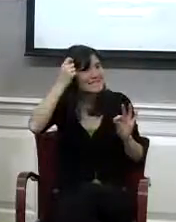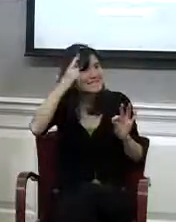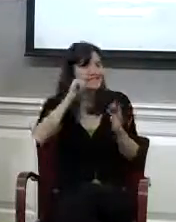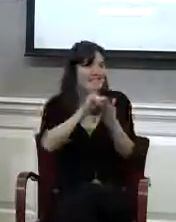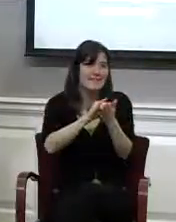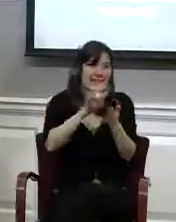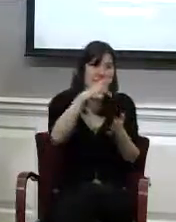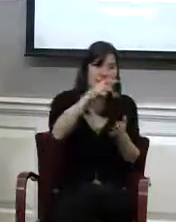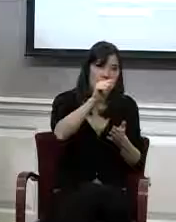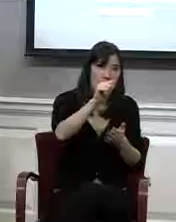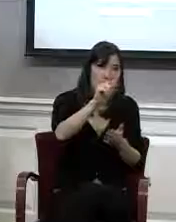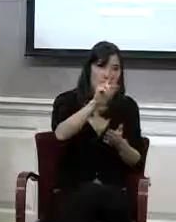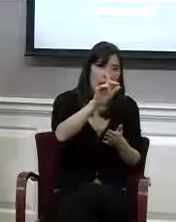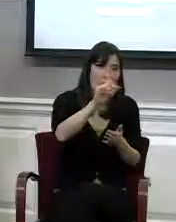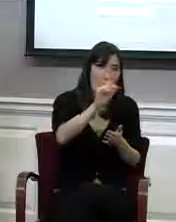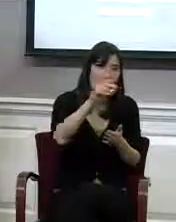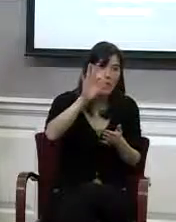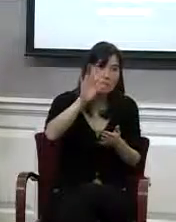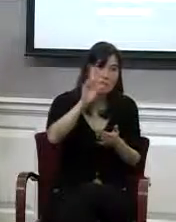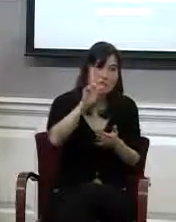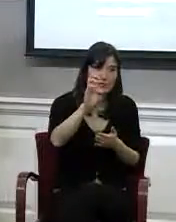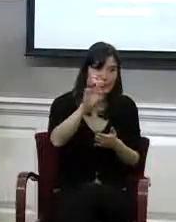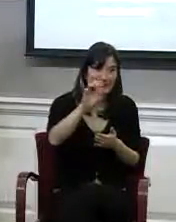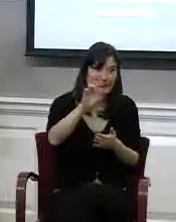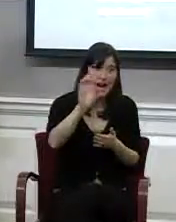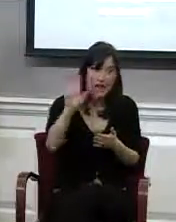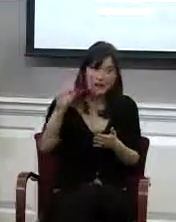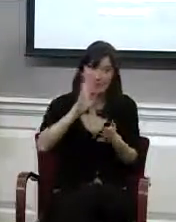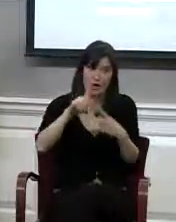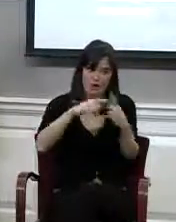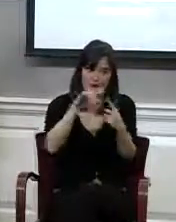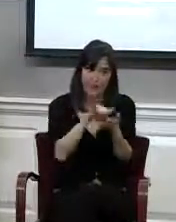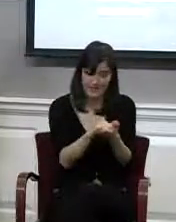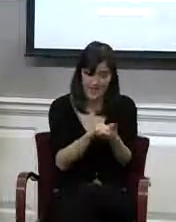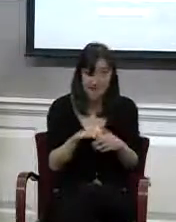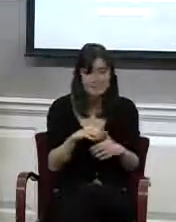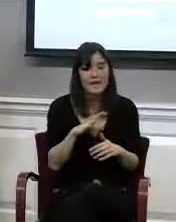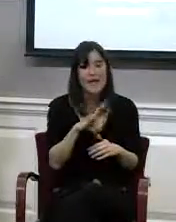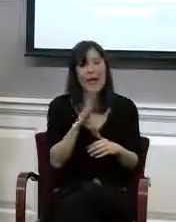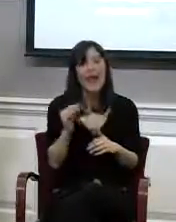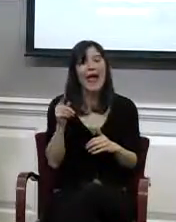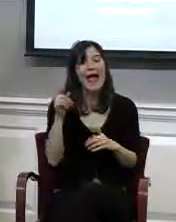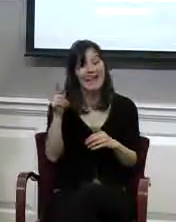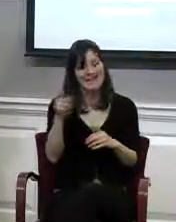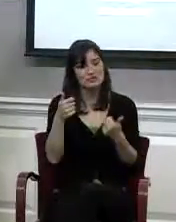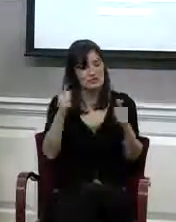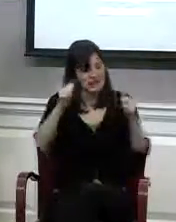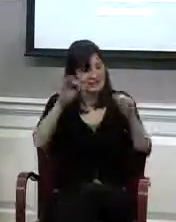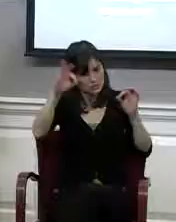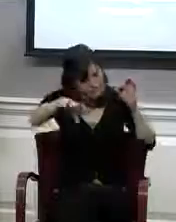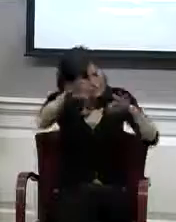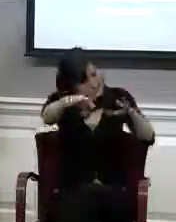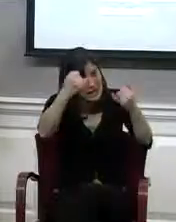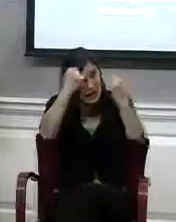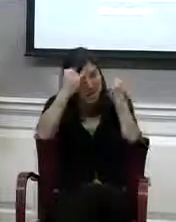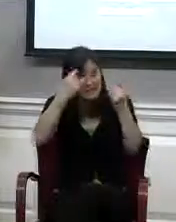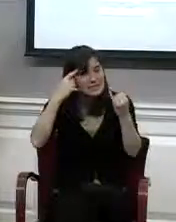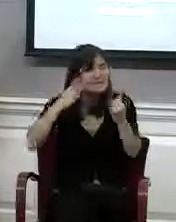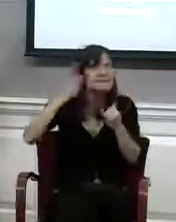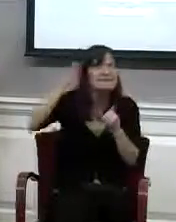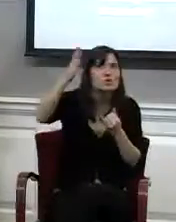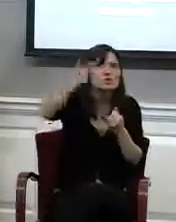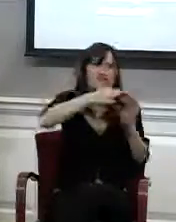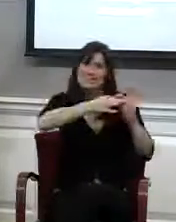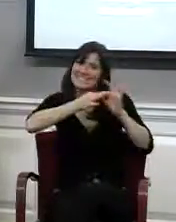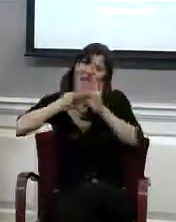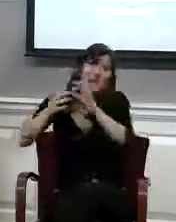understanding larger realities and sowing the seeds for future solidarity, intervention, and activism. And some current, I have